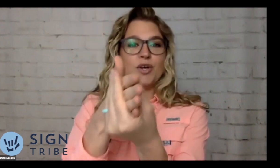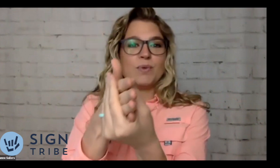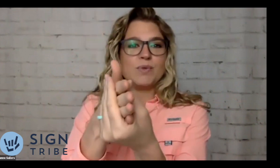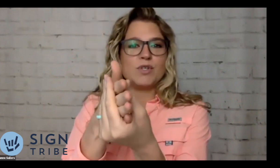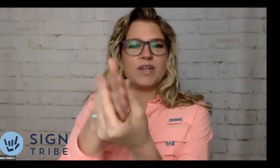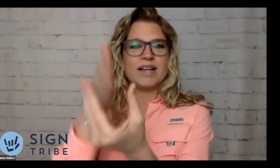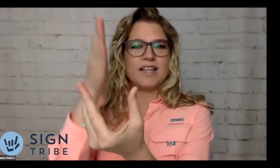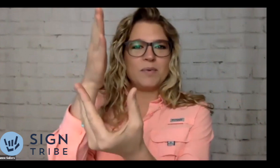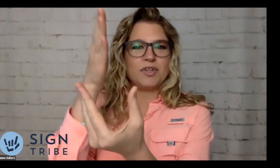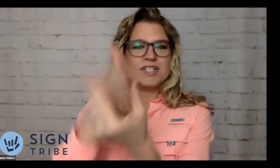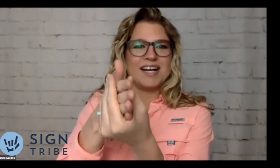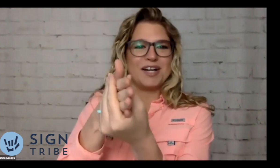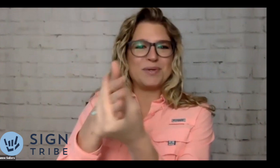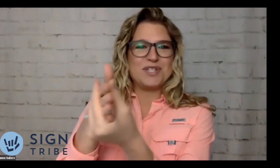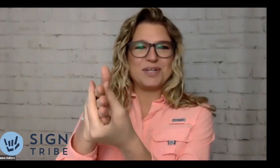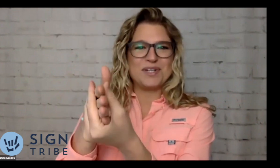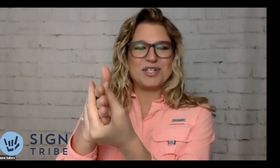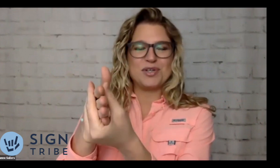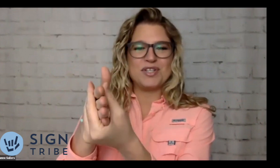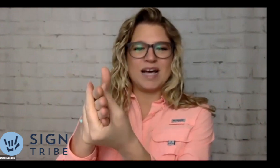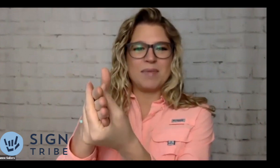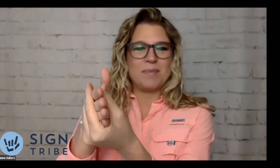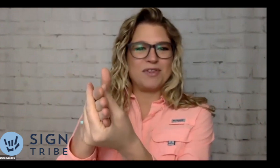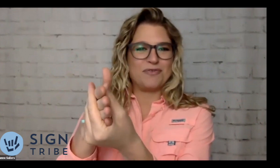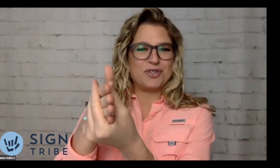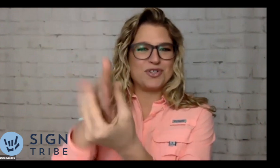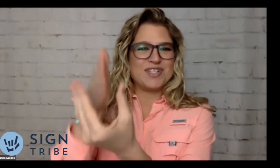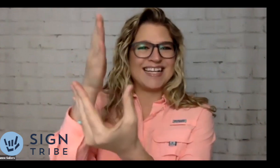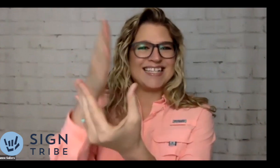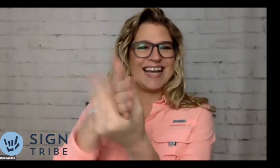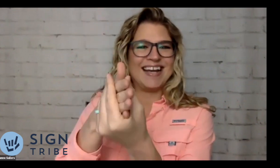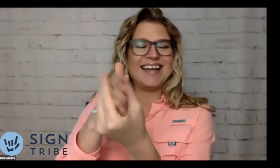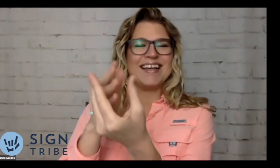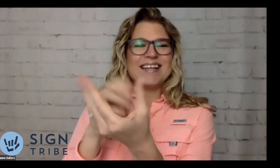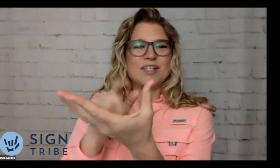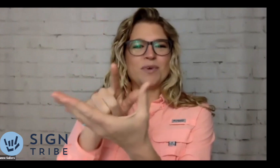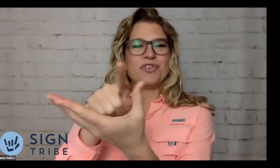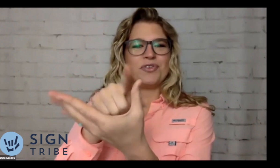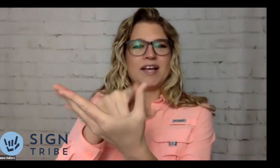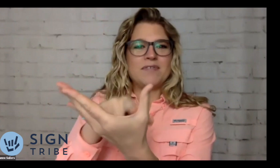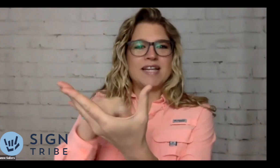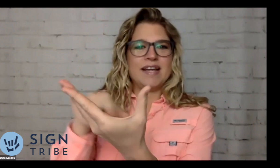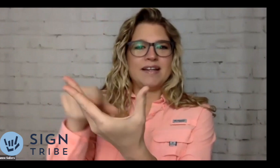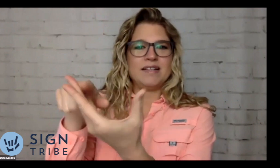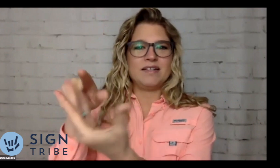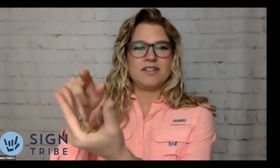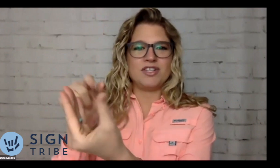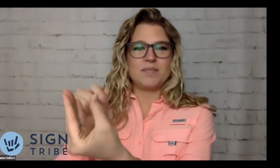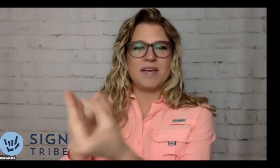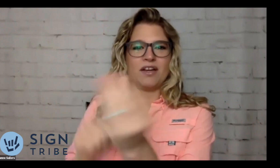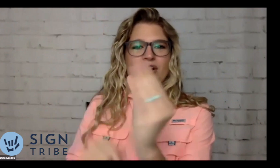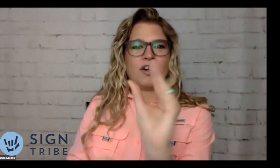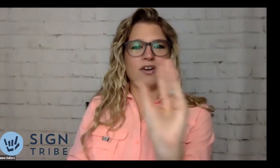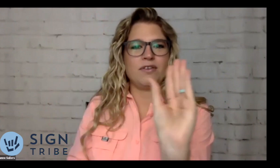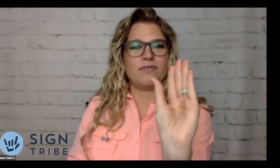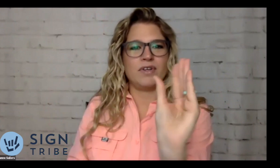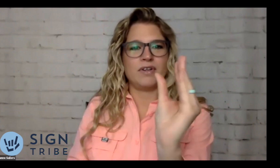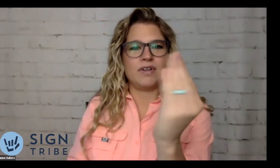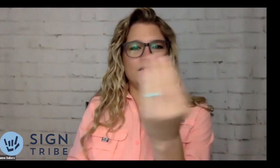Tacos. I think we learned tacos too. I showed you that maybe the first or second day. So with your left hand, just make a curve like